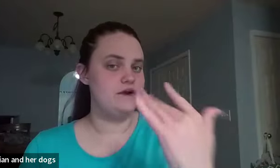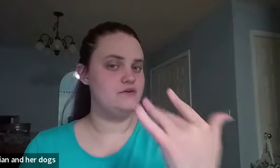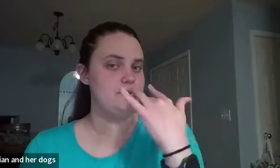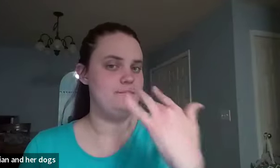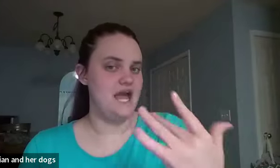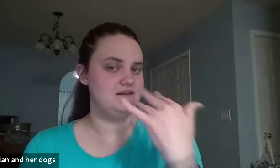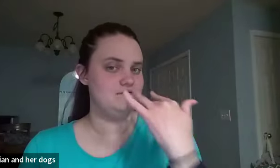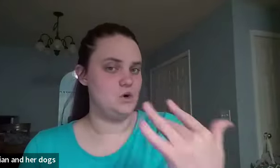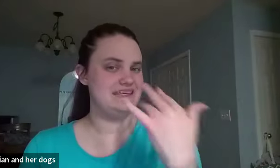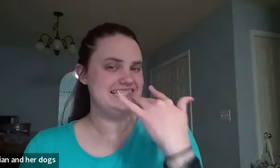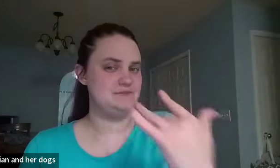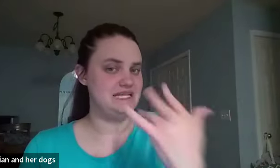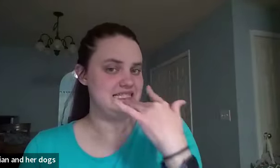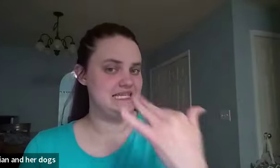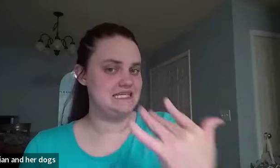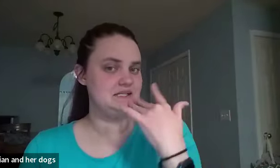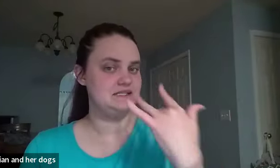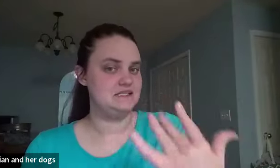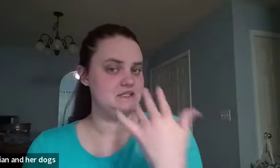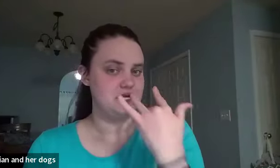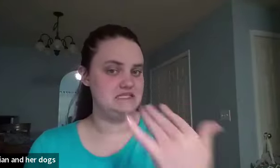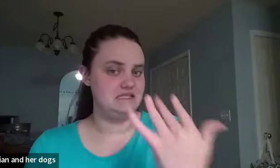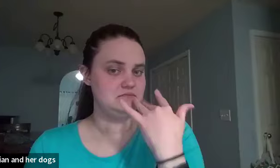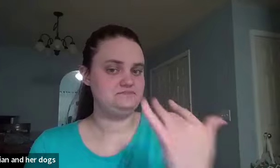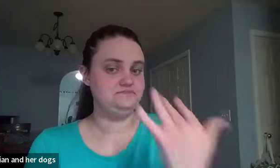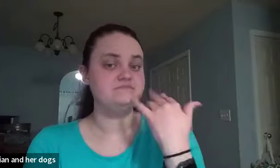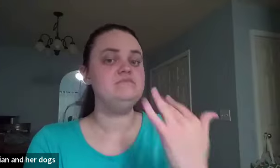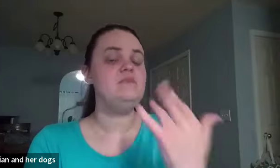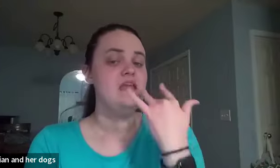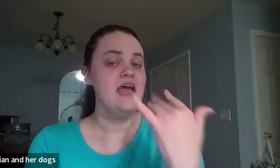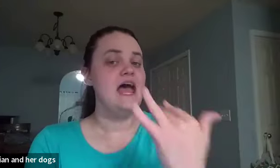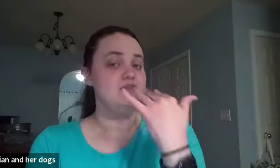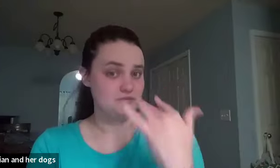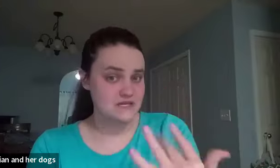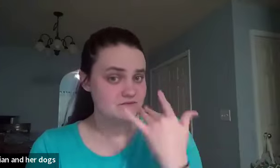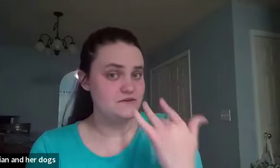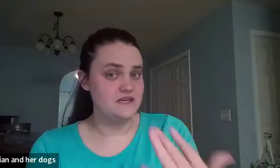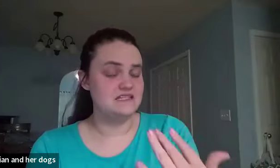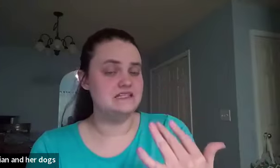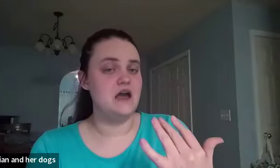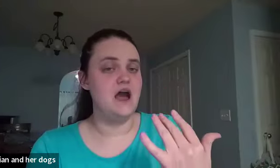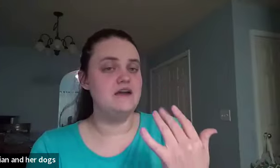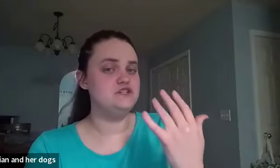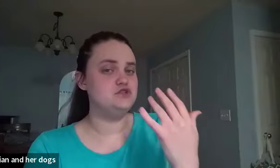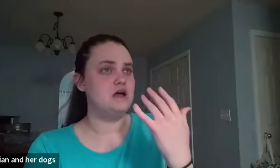wiggle them back and forth. Spicy, spicy. And the reason for this is I